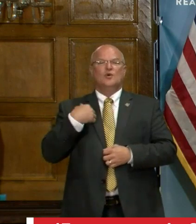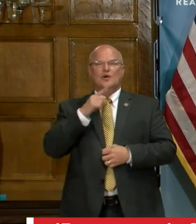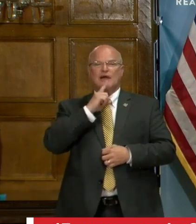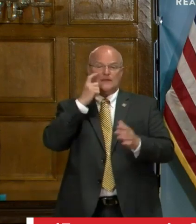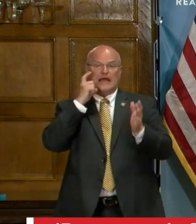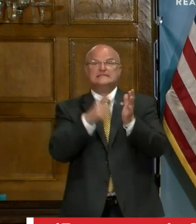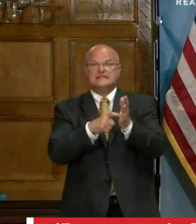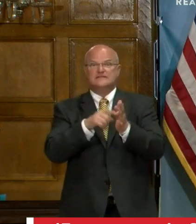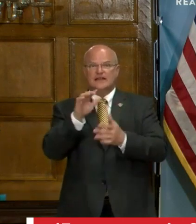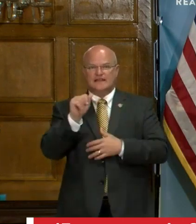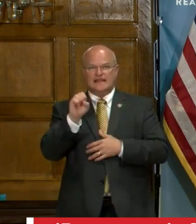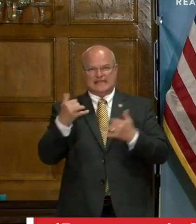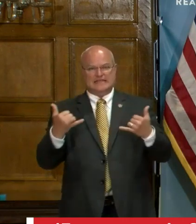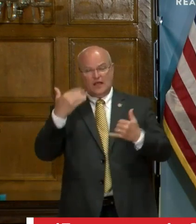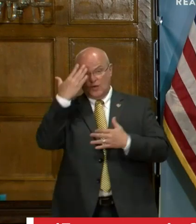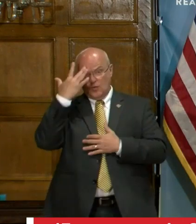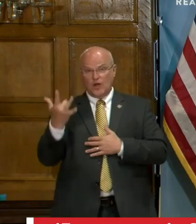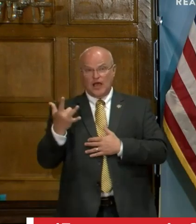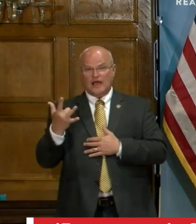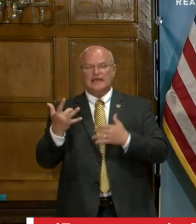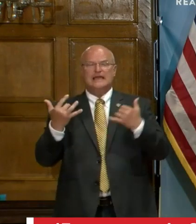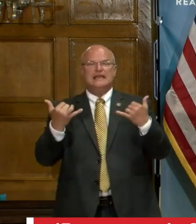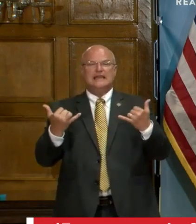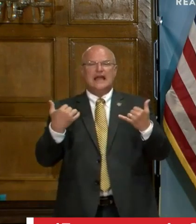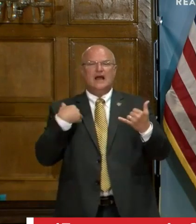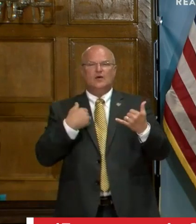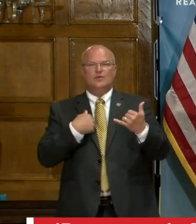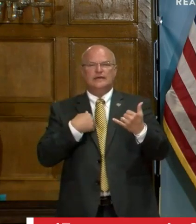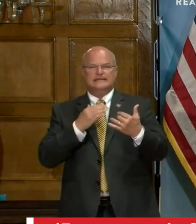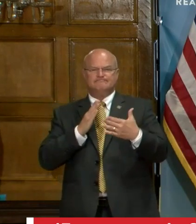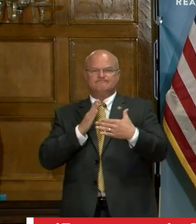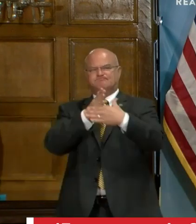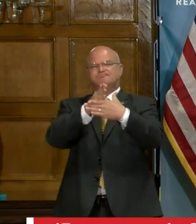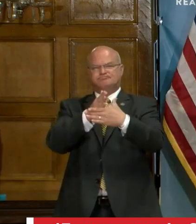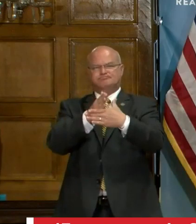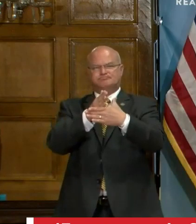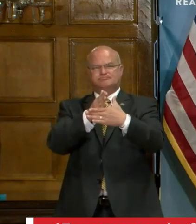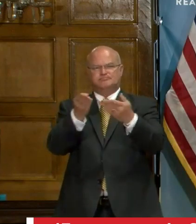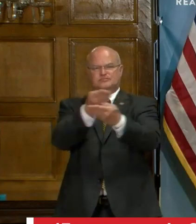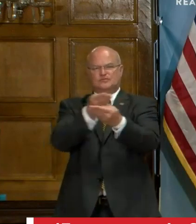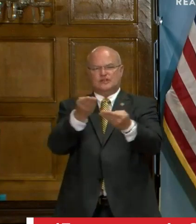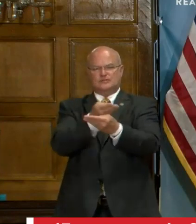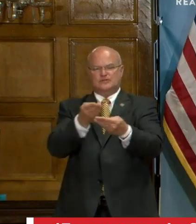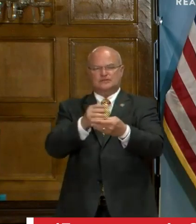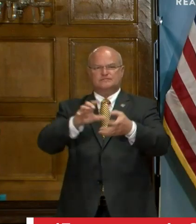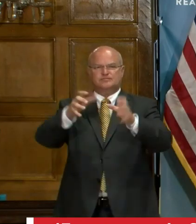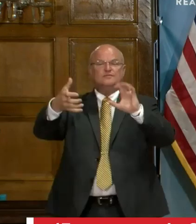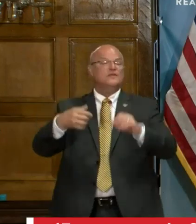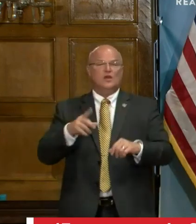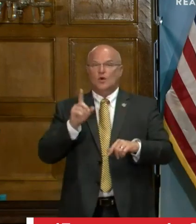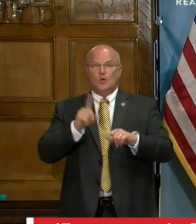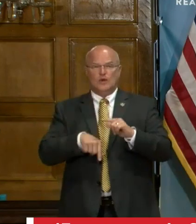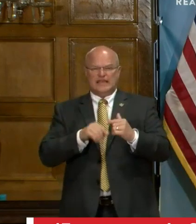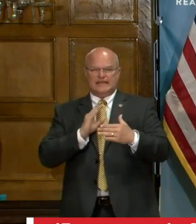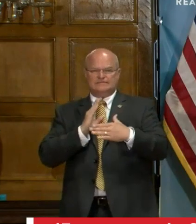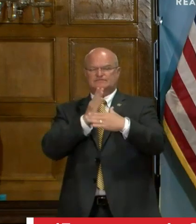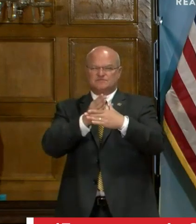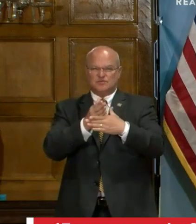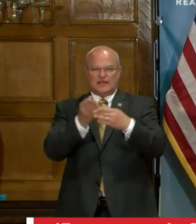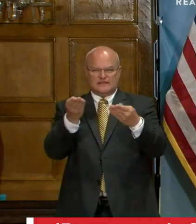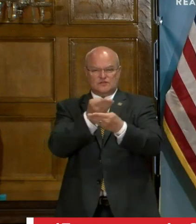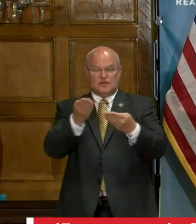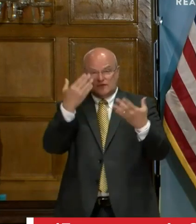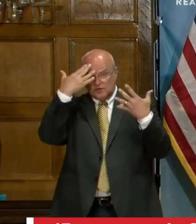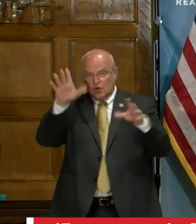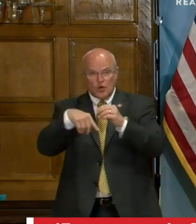actually identifying these cases now, because then we can interrupt these chains of transmission. We can't interrupt those chains of transmission